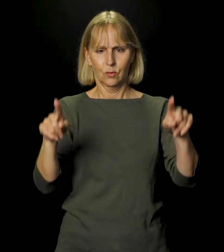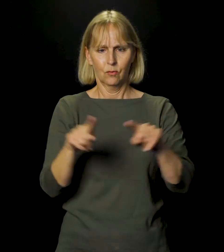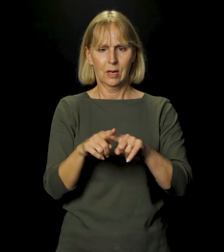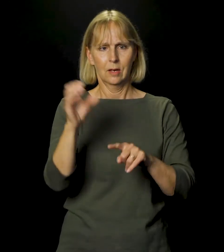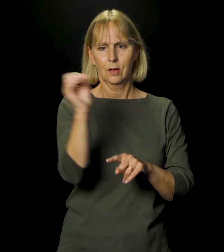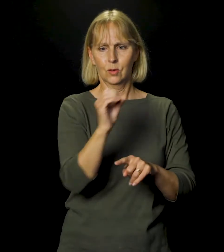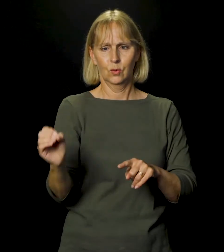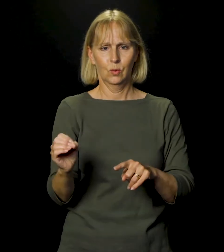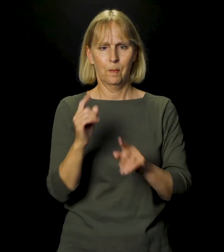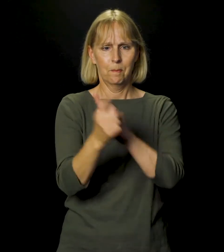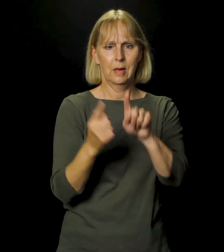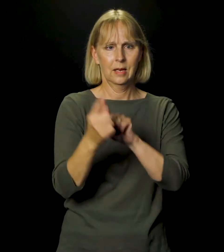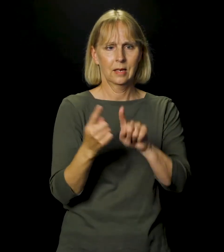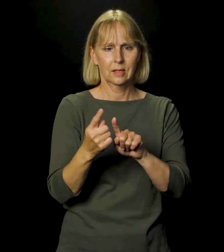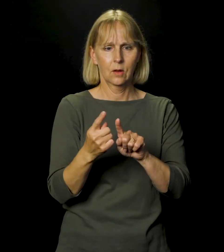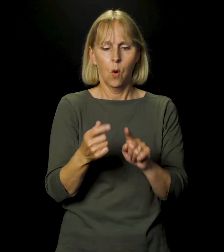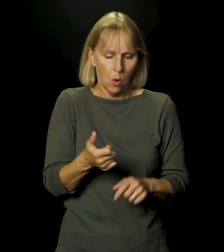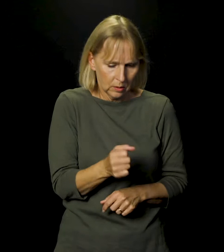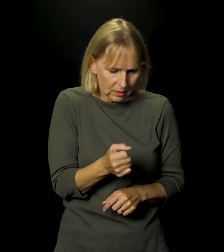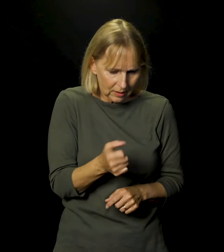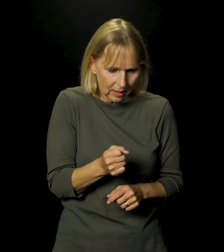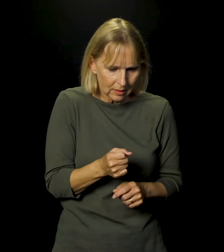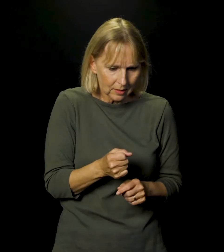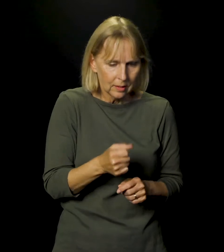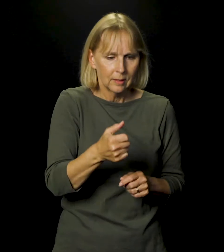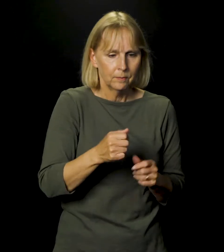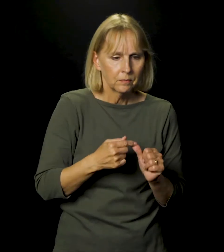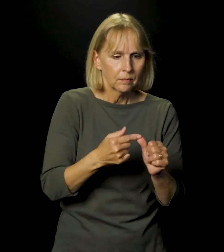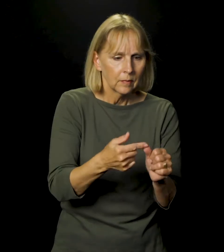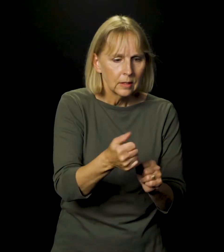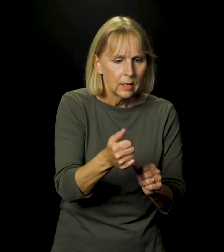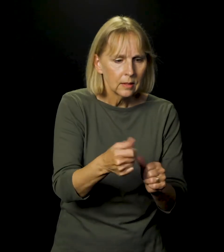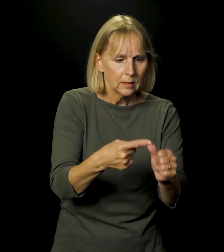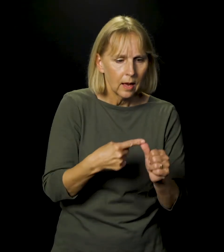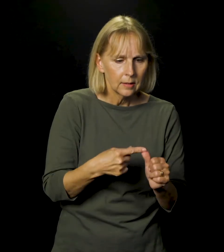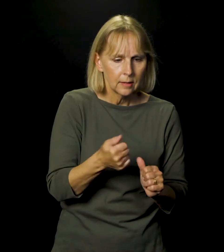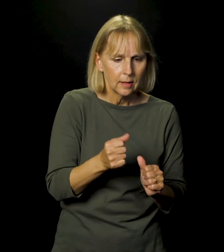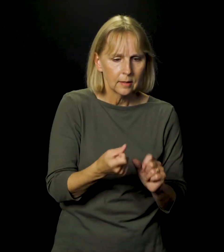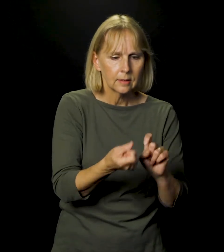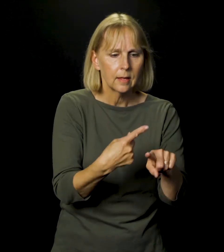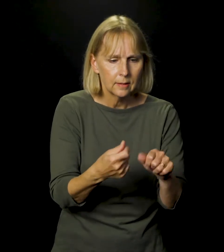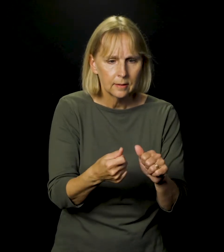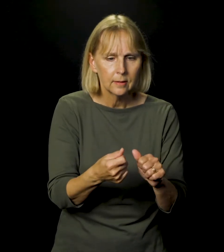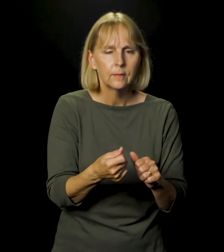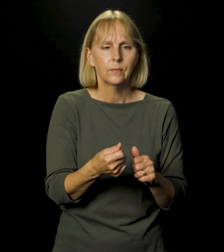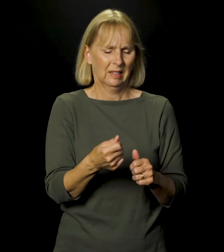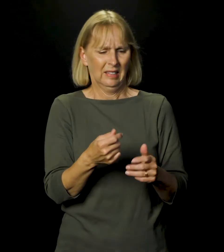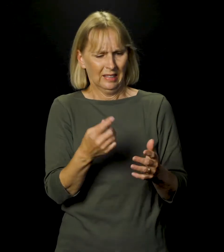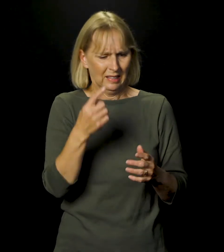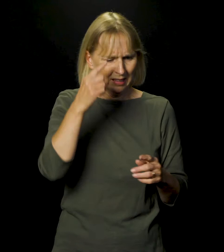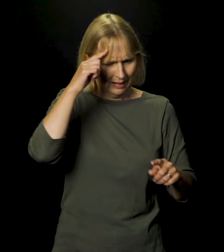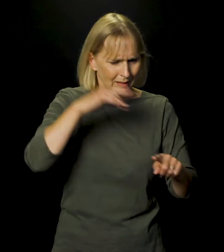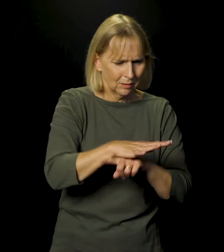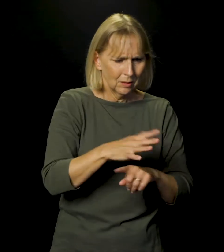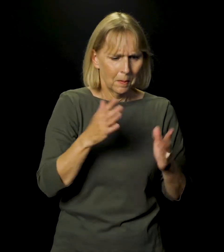work meetings, in text exchanges where words can easily be misconstrued or misinterpreted. And so we have